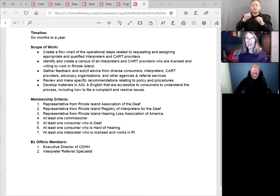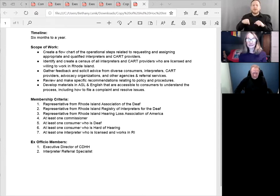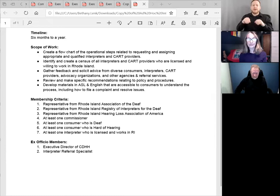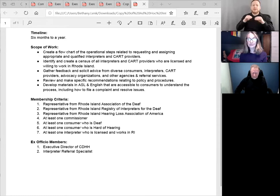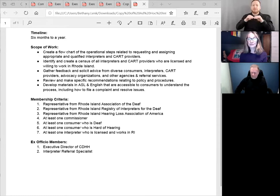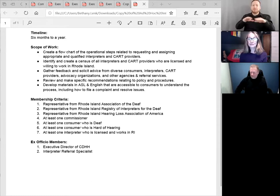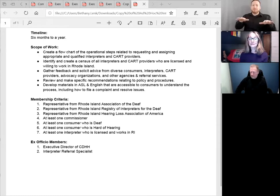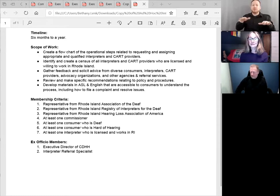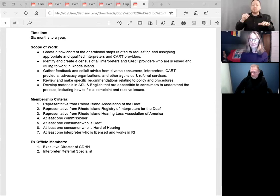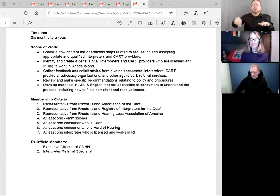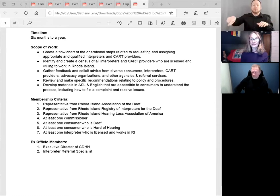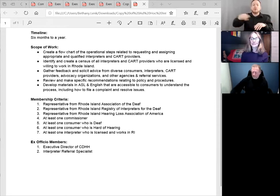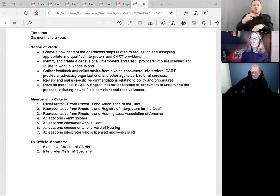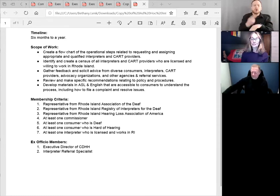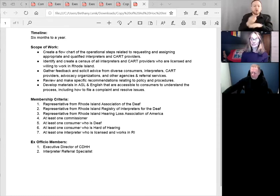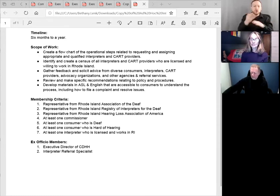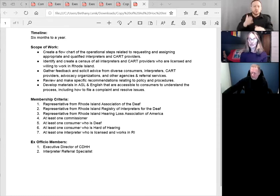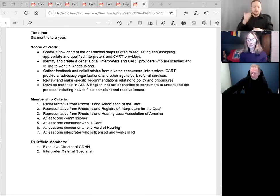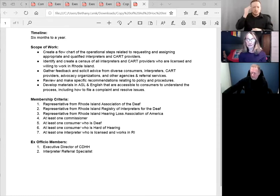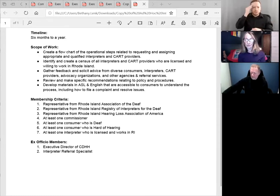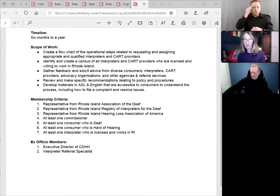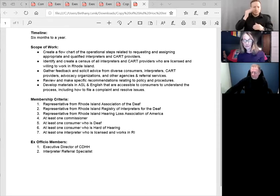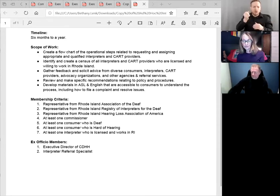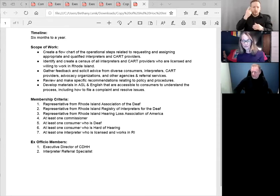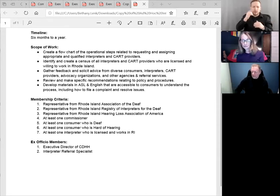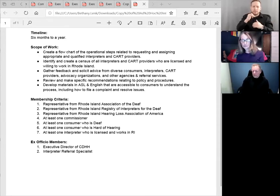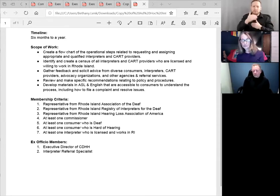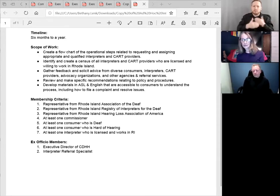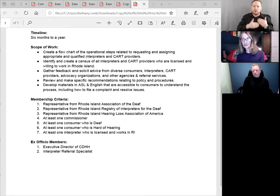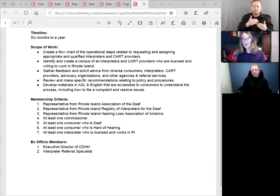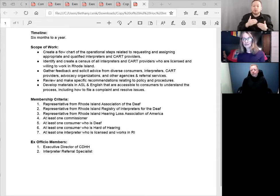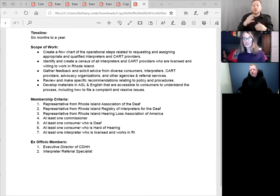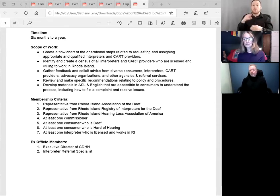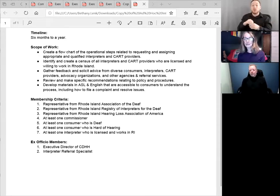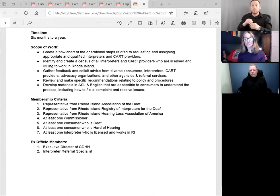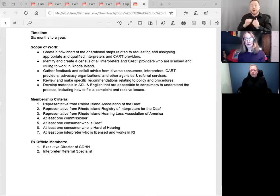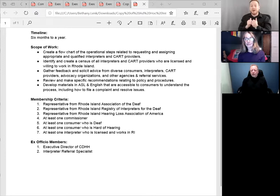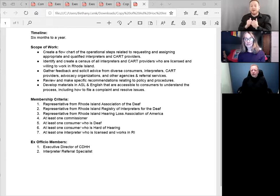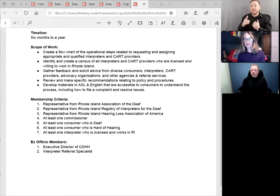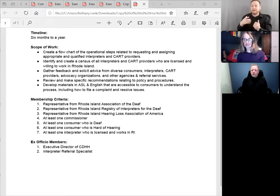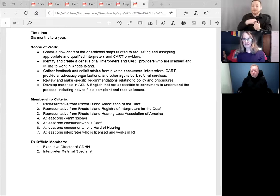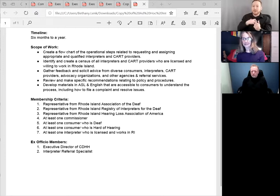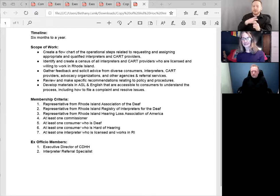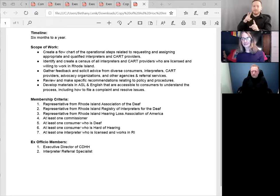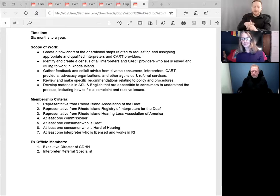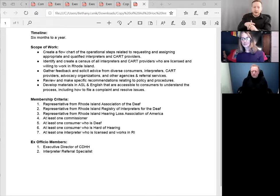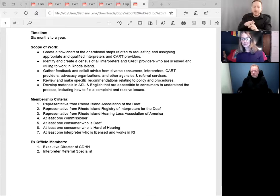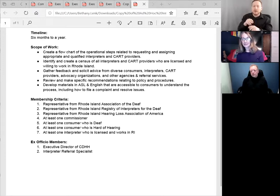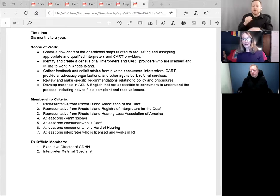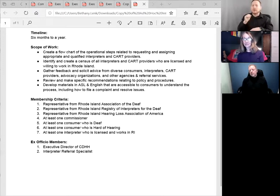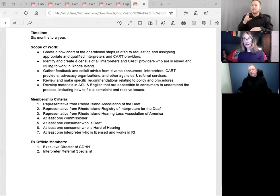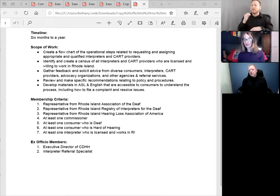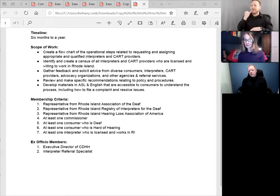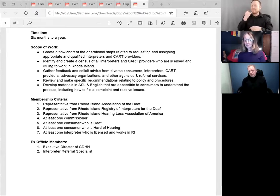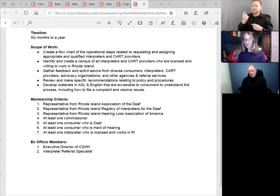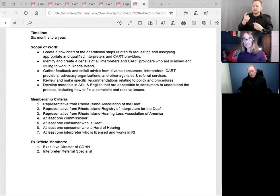and English that we can share with consumers so that they understand the process, including how